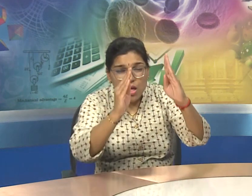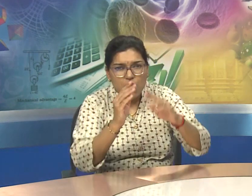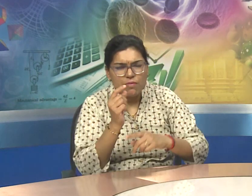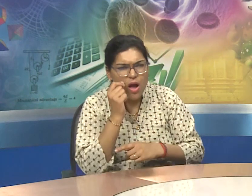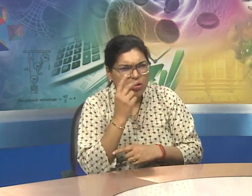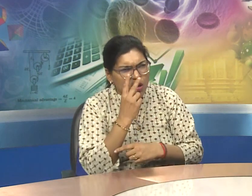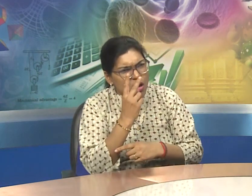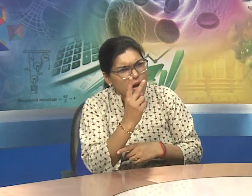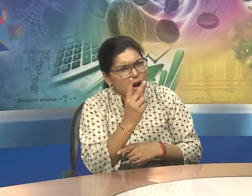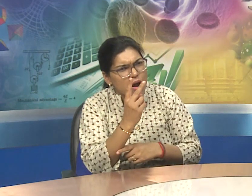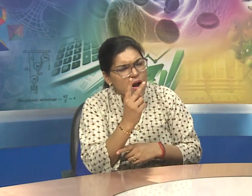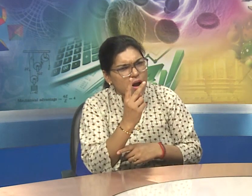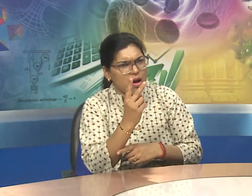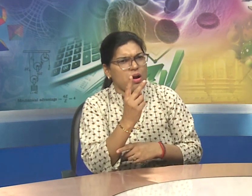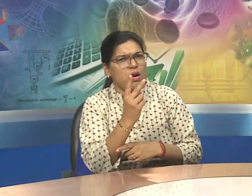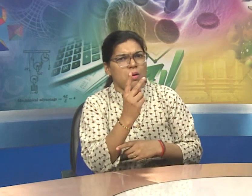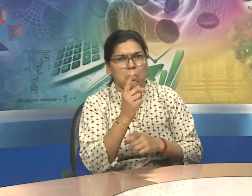face of the statue.